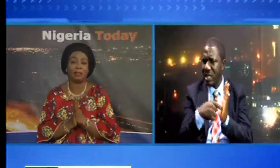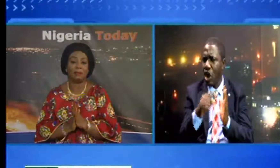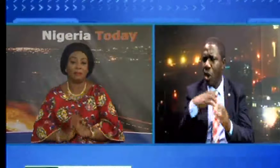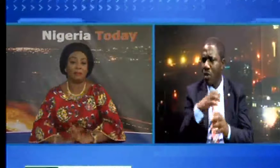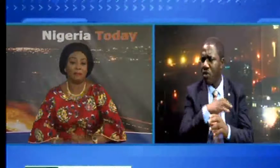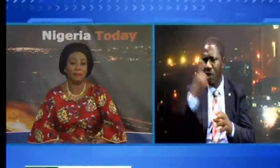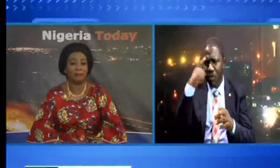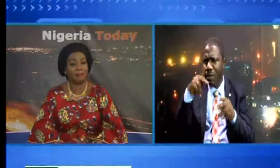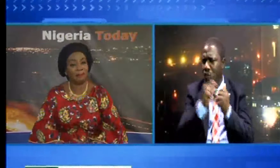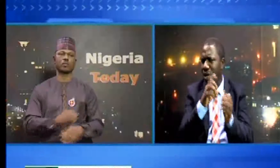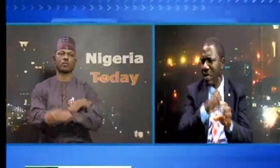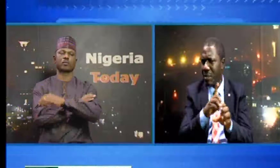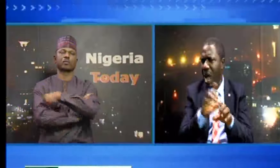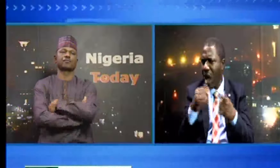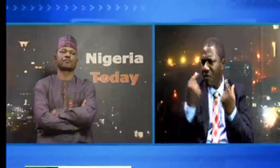disabilities?